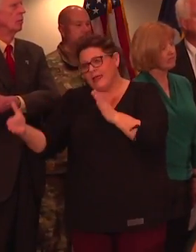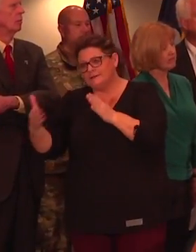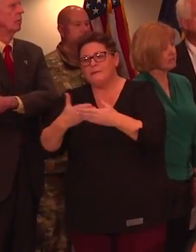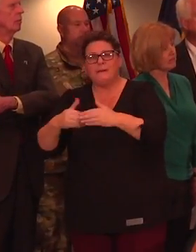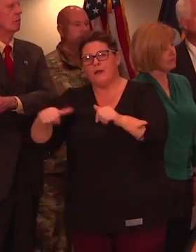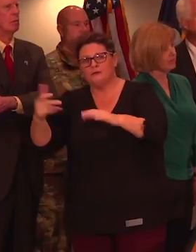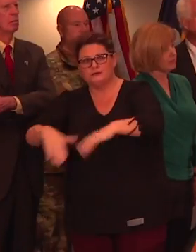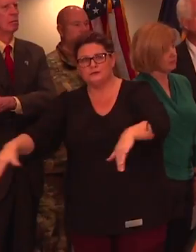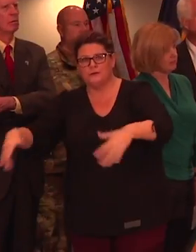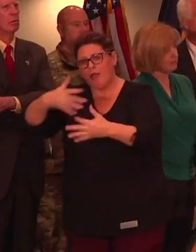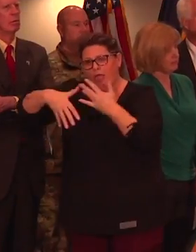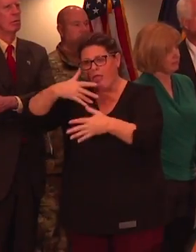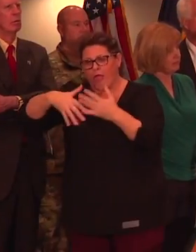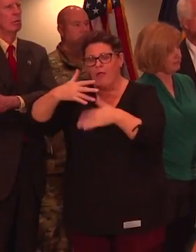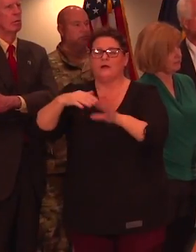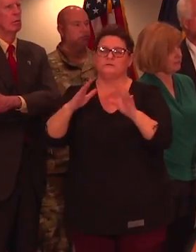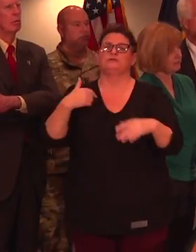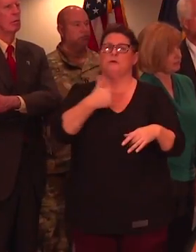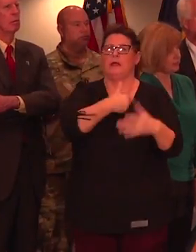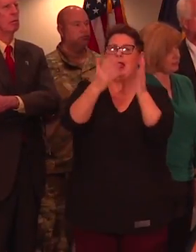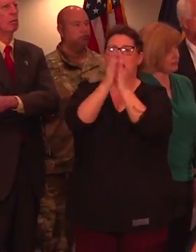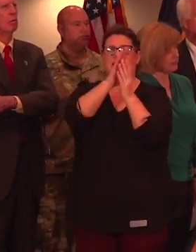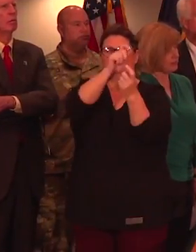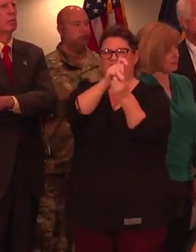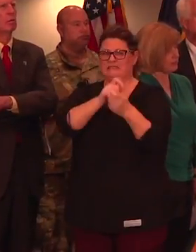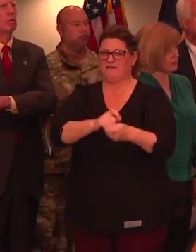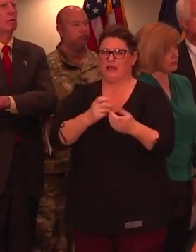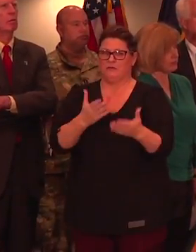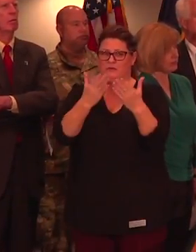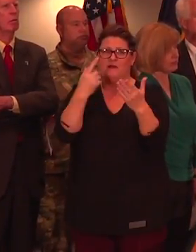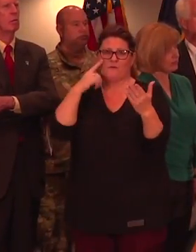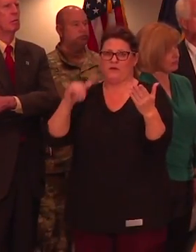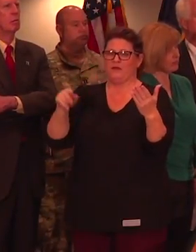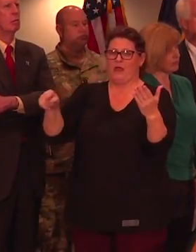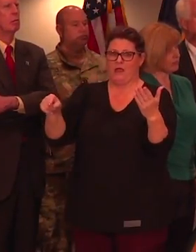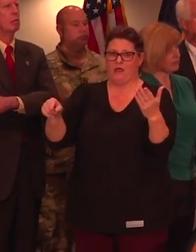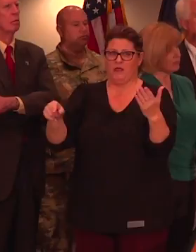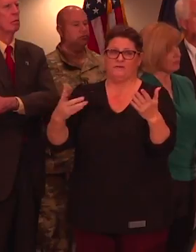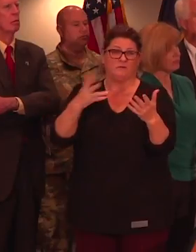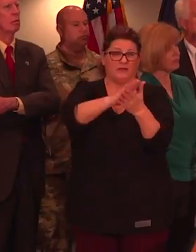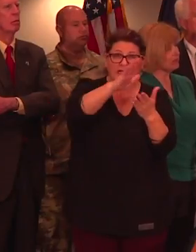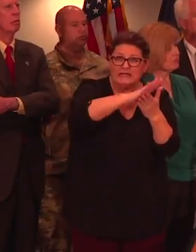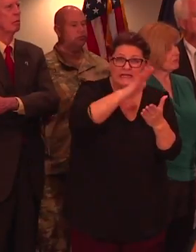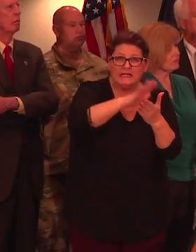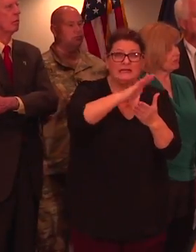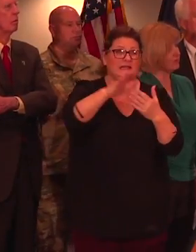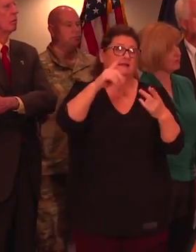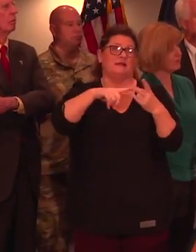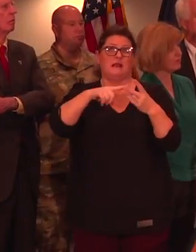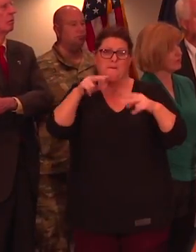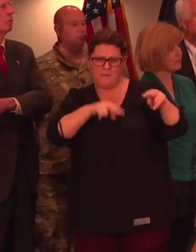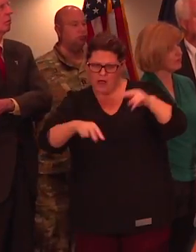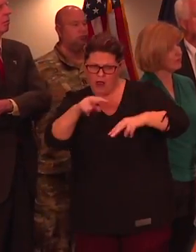the day. So we have specific recommendations for settings like that, from everything from environmental cleaning, for monitoring